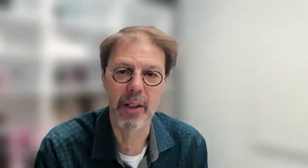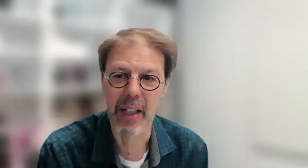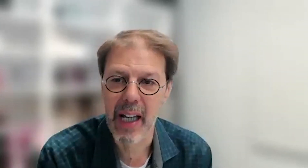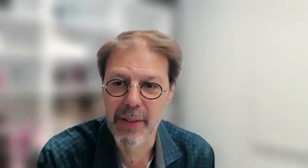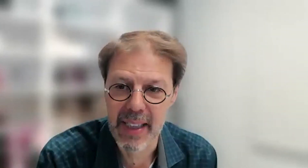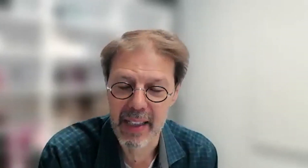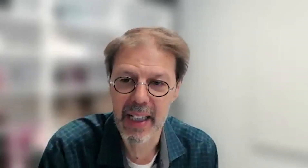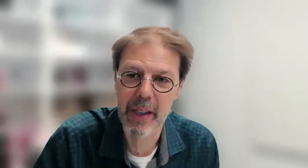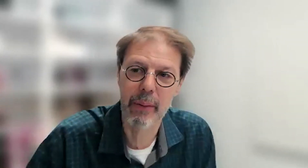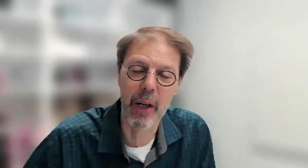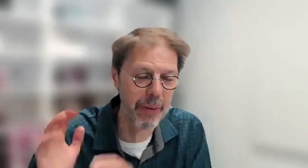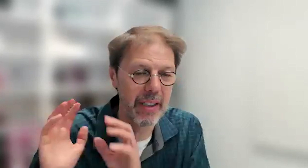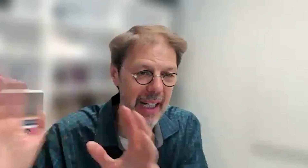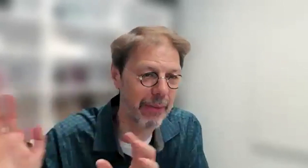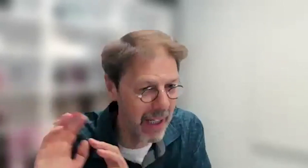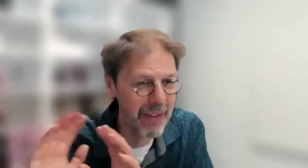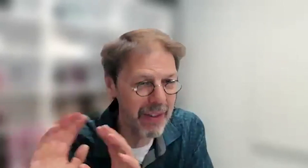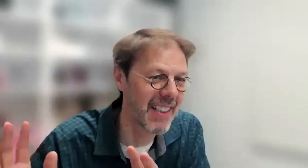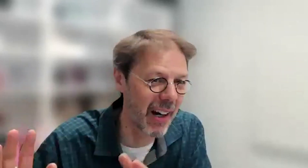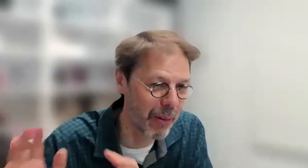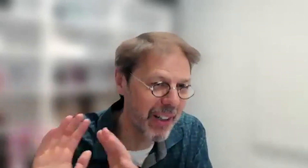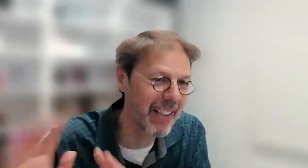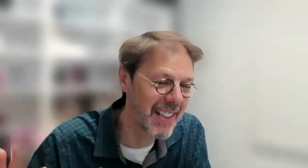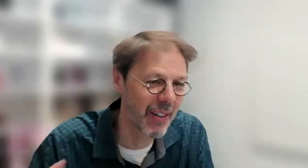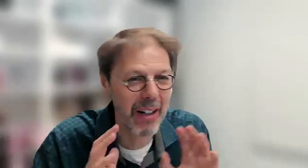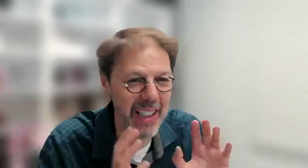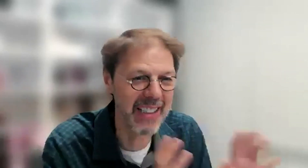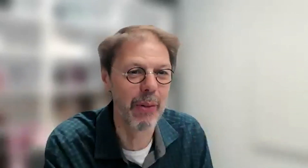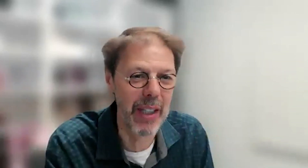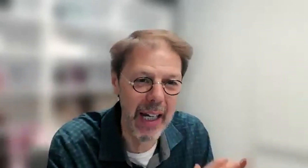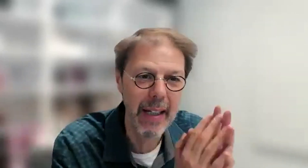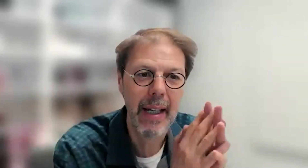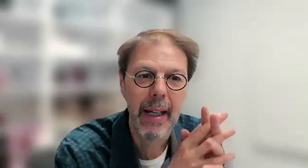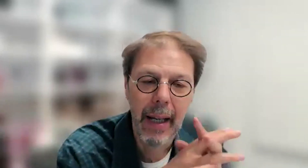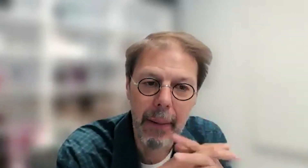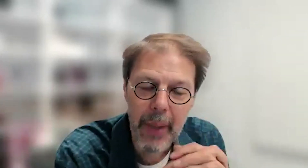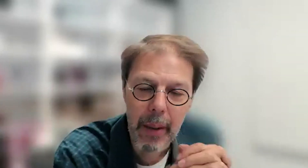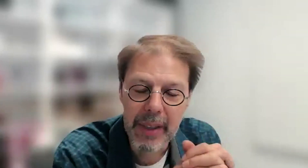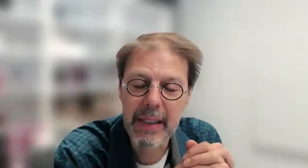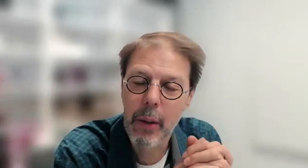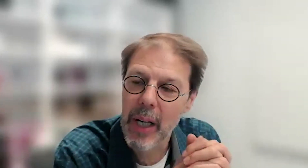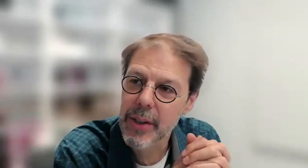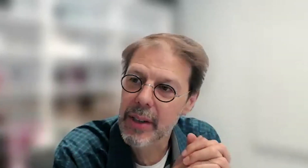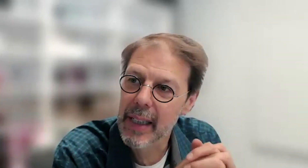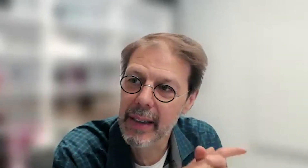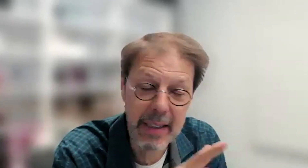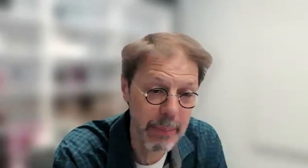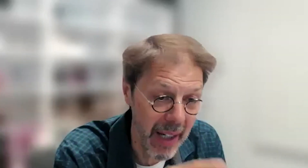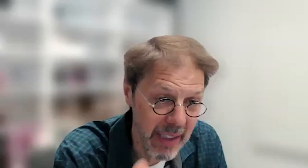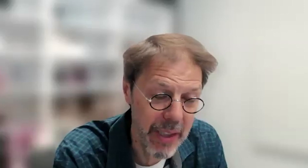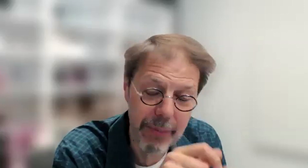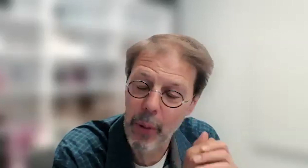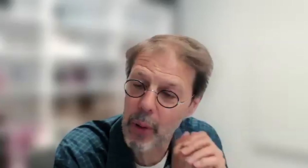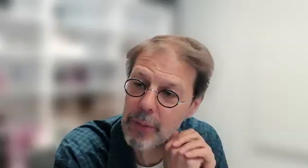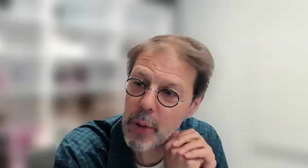key concern I have is that, anyway, quite often it's kind of everything is now, anyway, this or everything is now that. But then the question, and this is